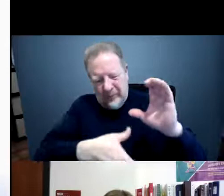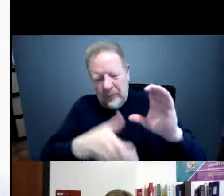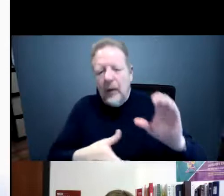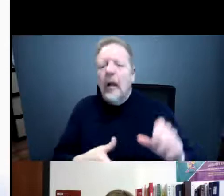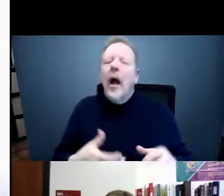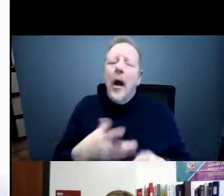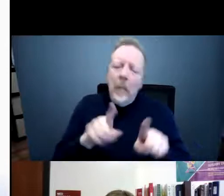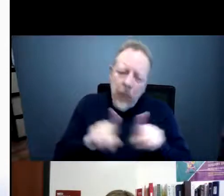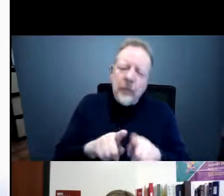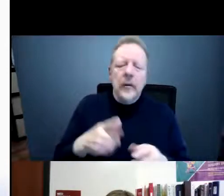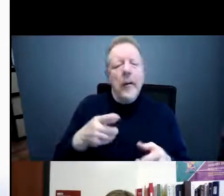decisions.